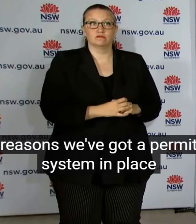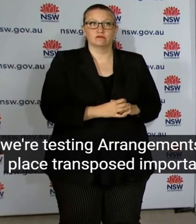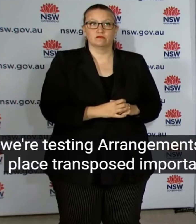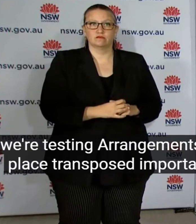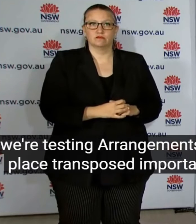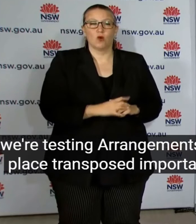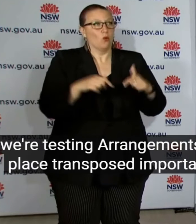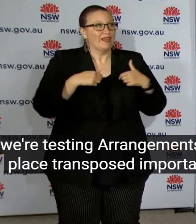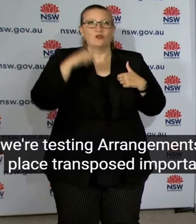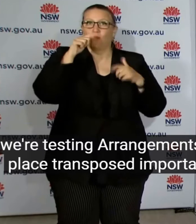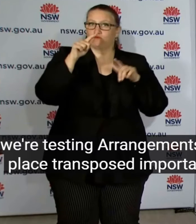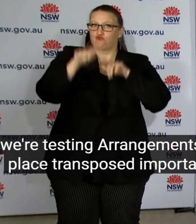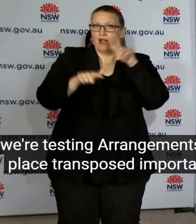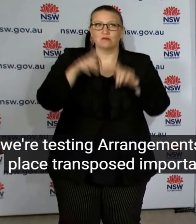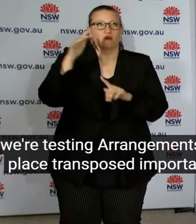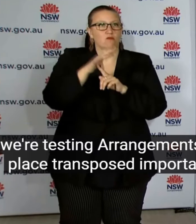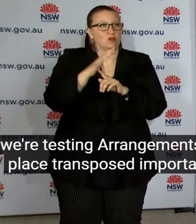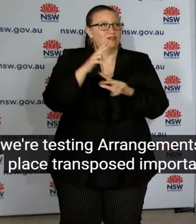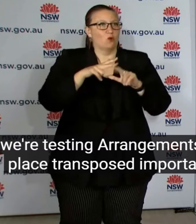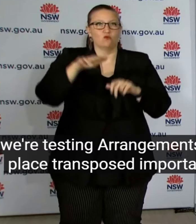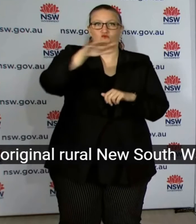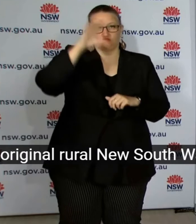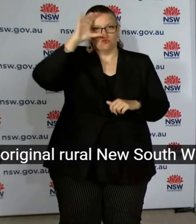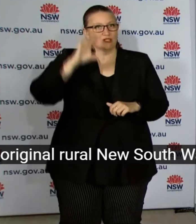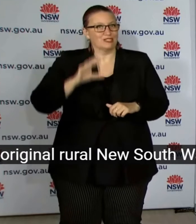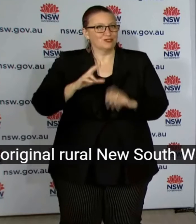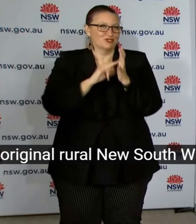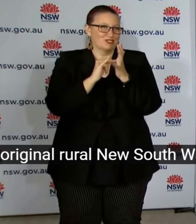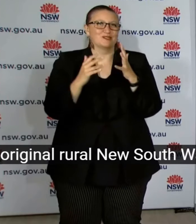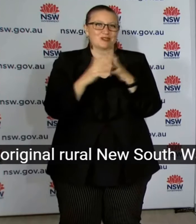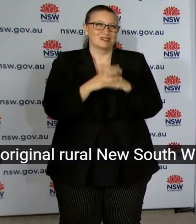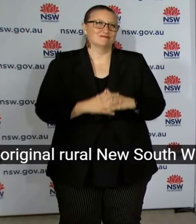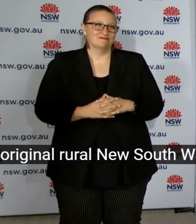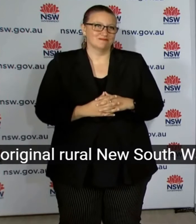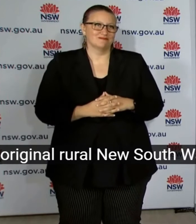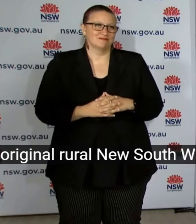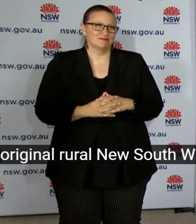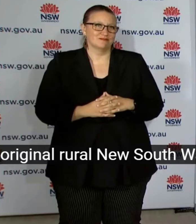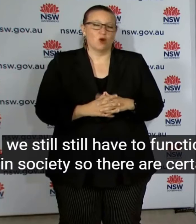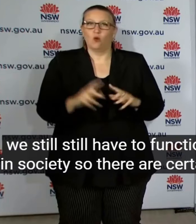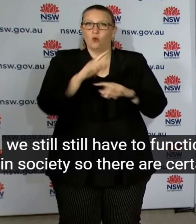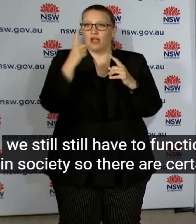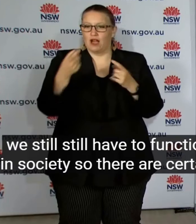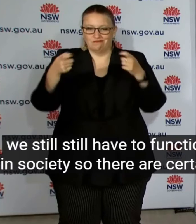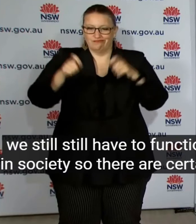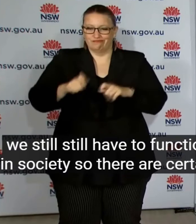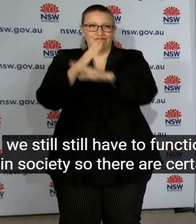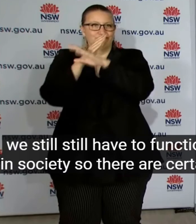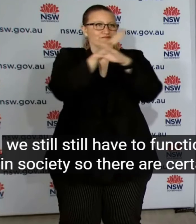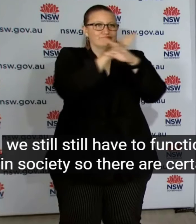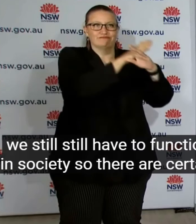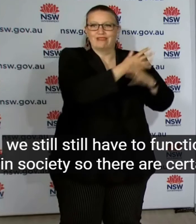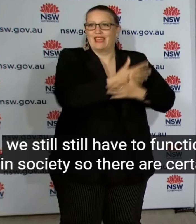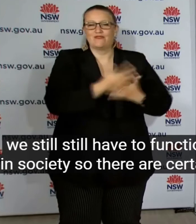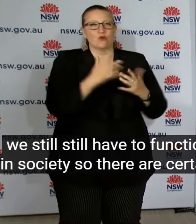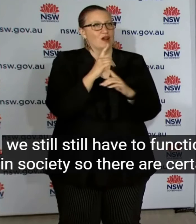Wales. We still have to function as a society, so there are certain activities that have to continue. But that does mean there's a level of risk. But I can come